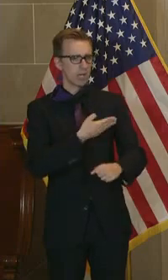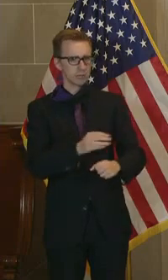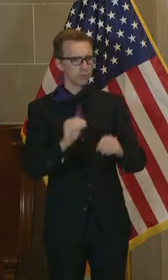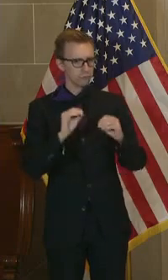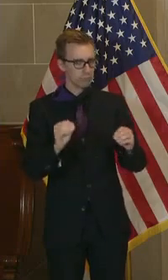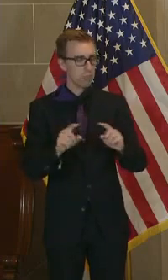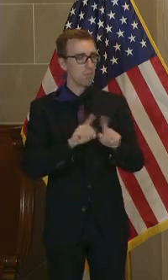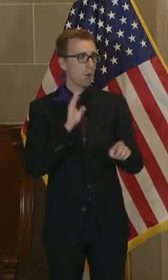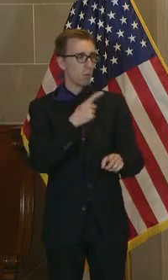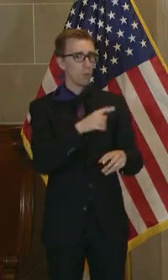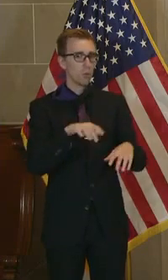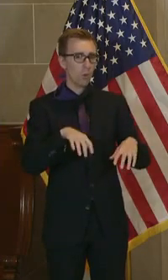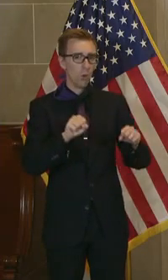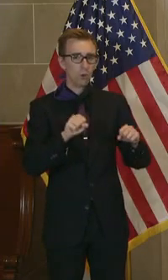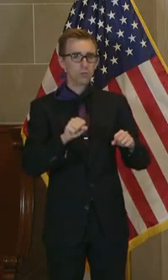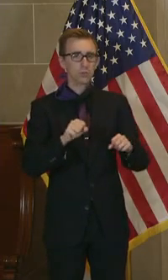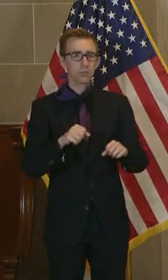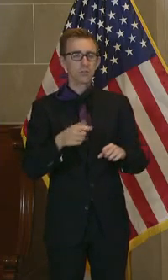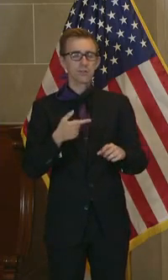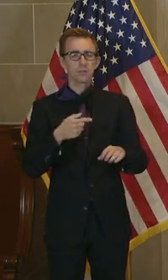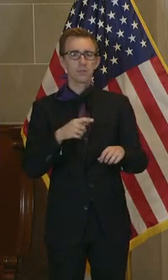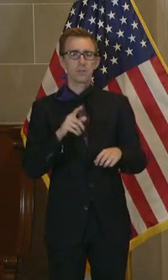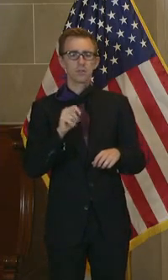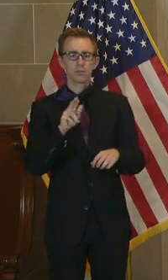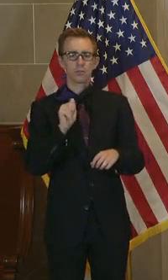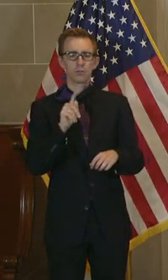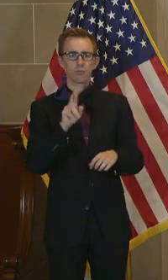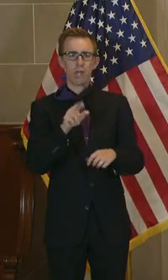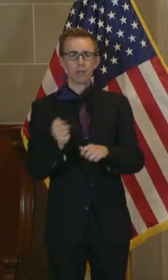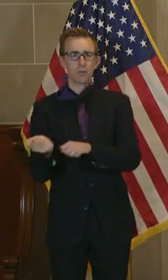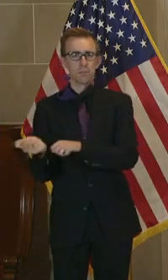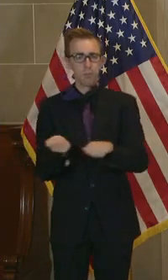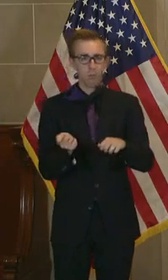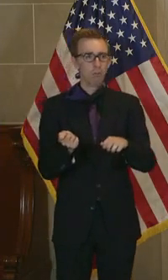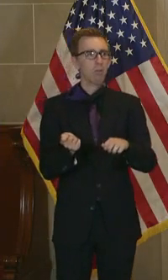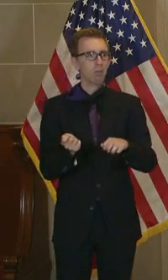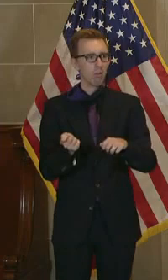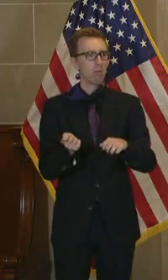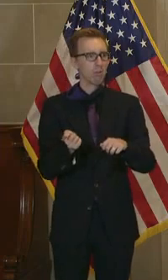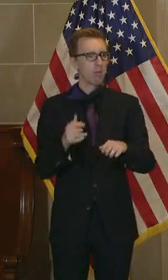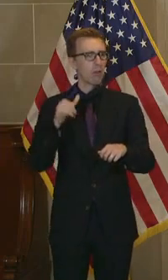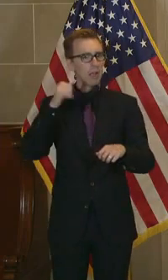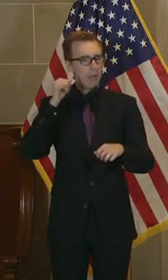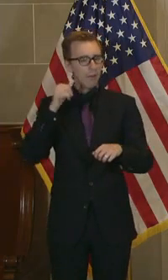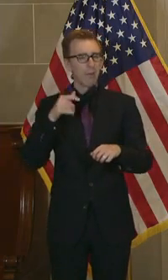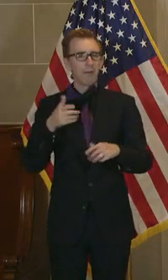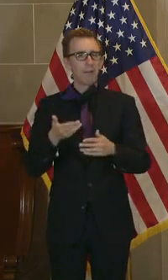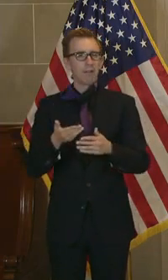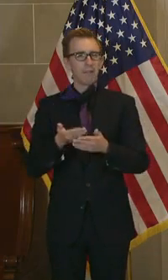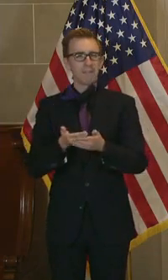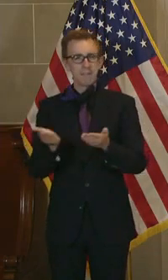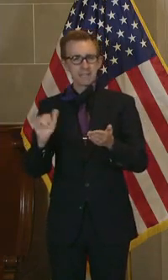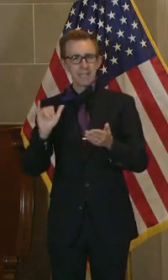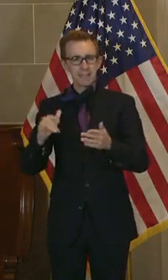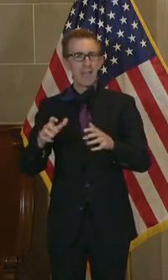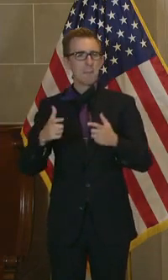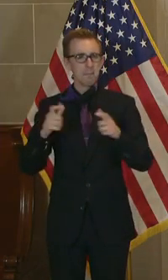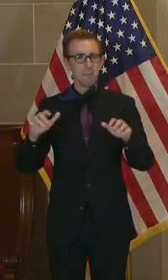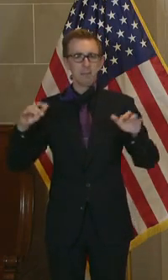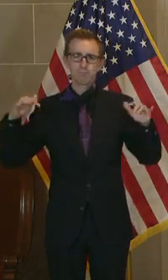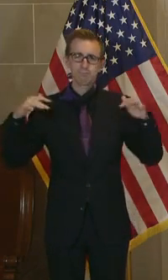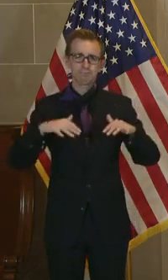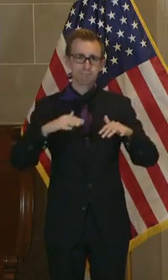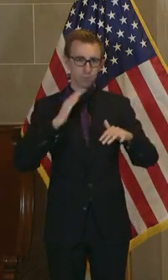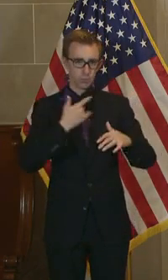are you going to hold the tractor pull, car races, cow chip throwing contest, where big groups of people are going to